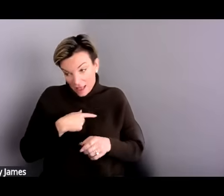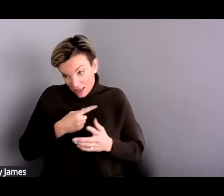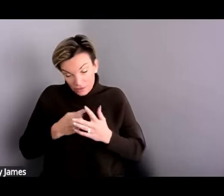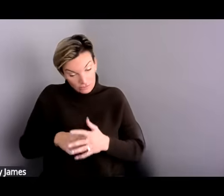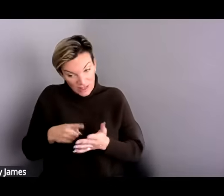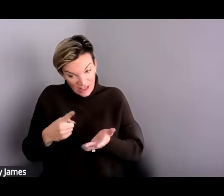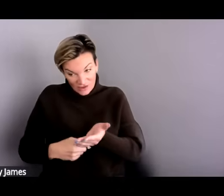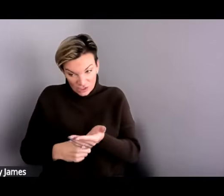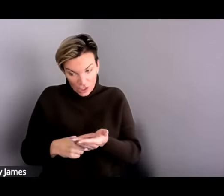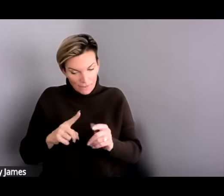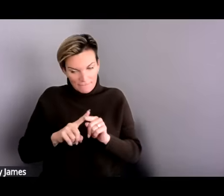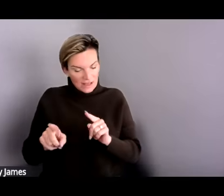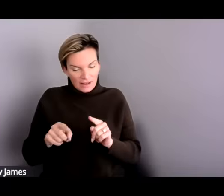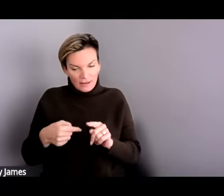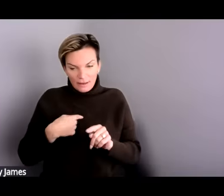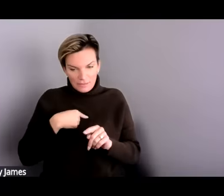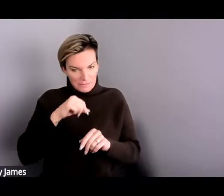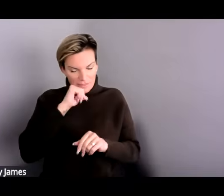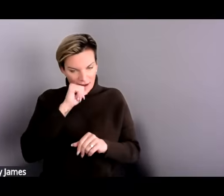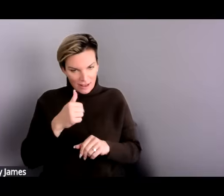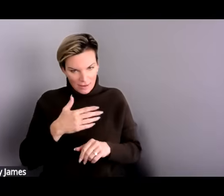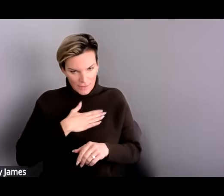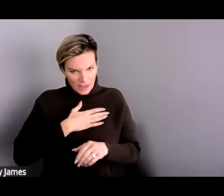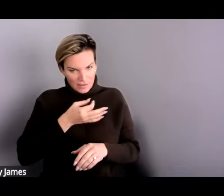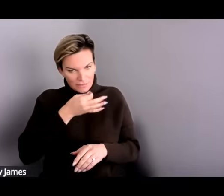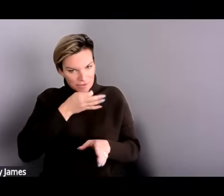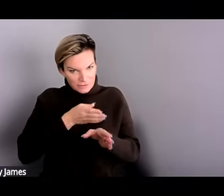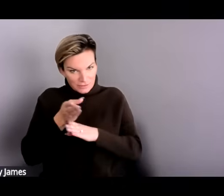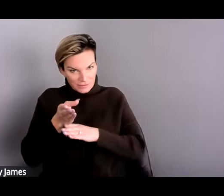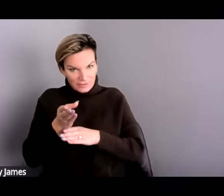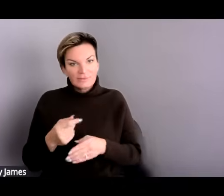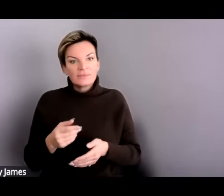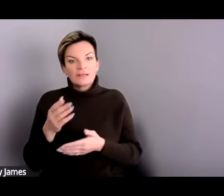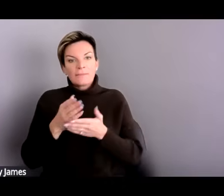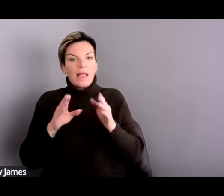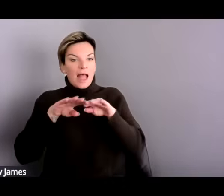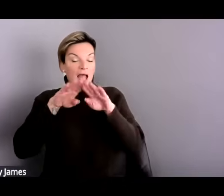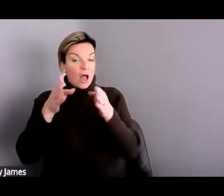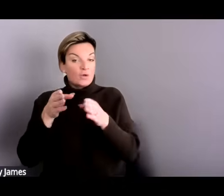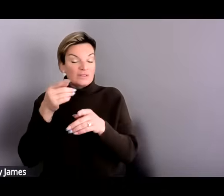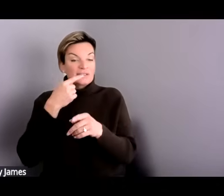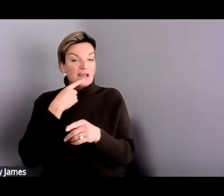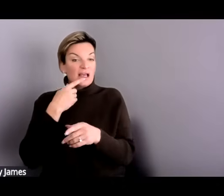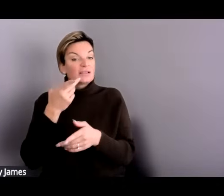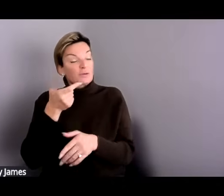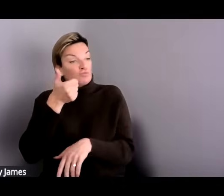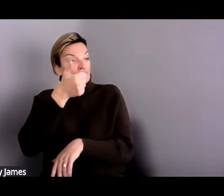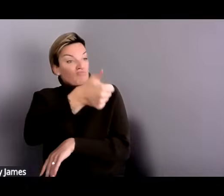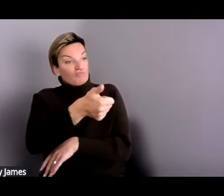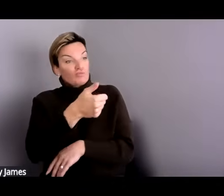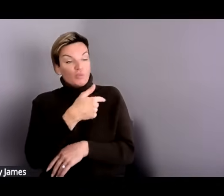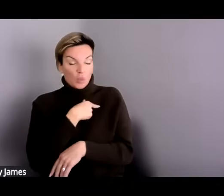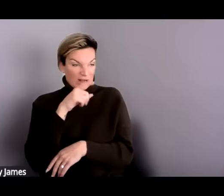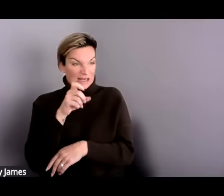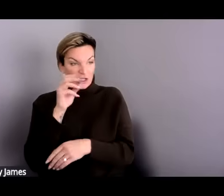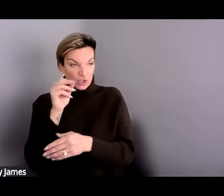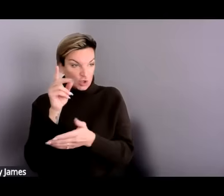So the conversation's been had. There's a green light in the House that says, yeah, you know what, maybe this is something we need to look at. And